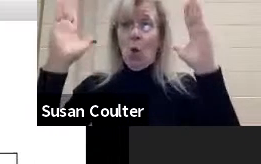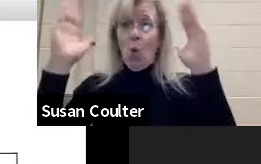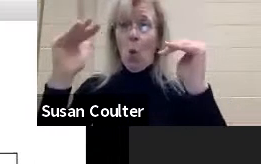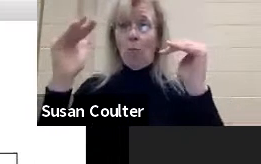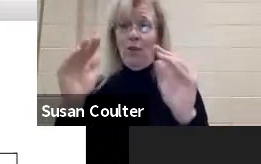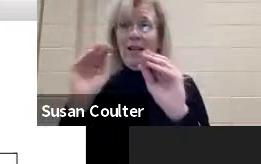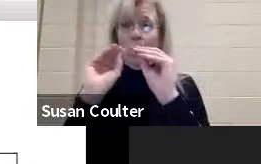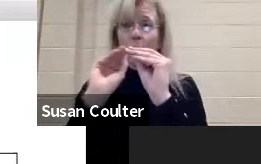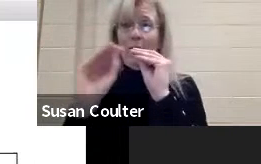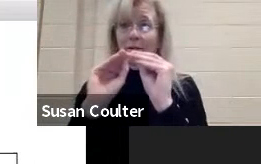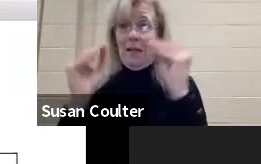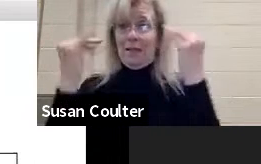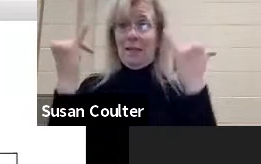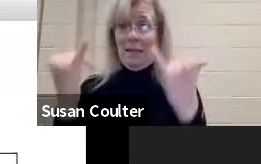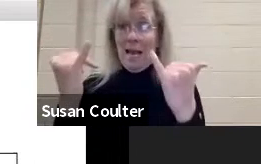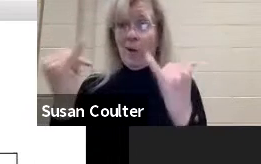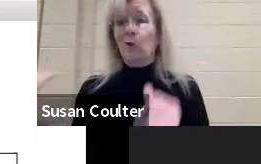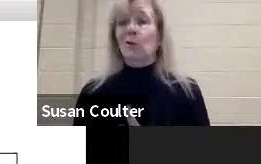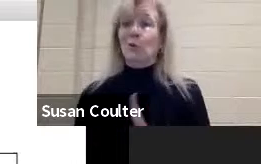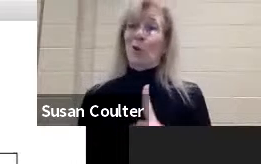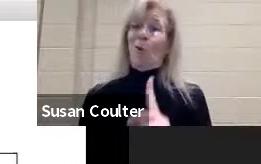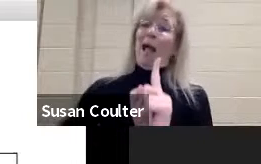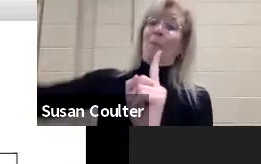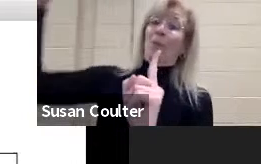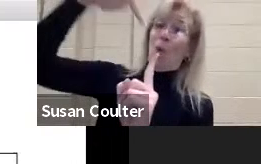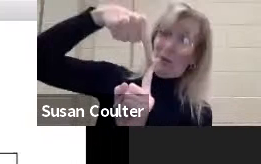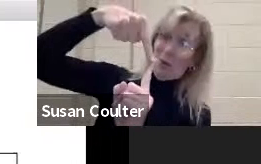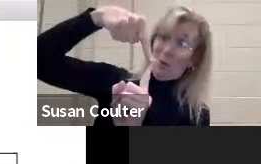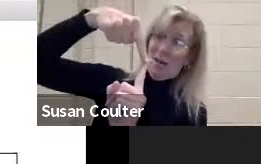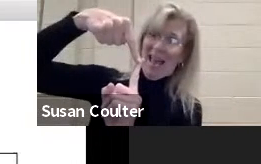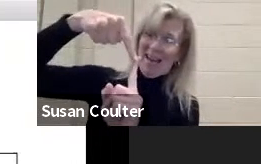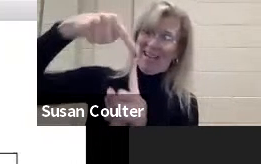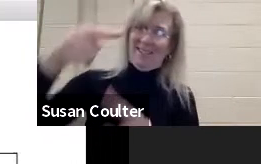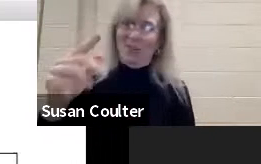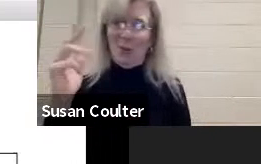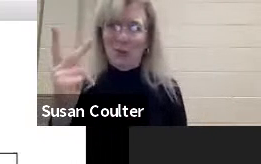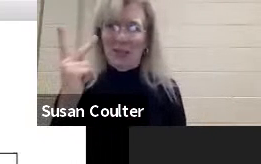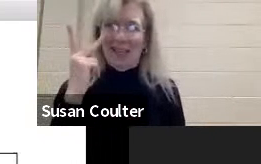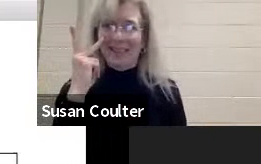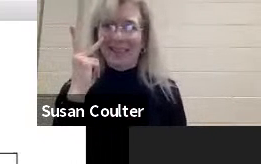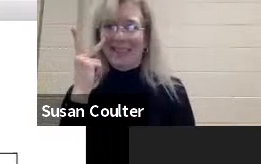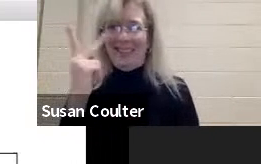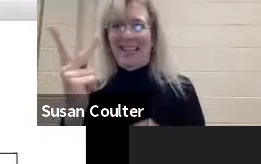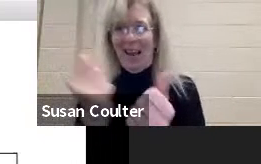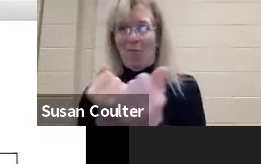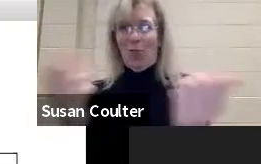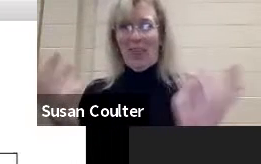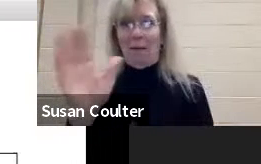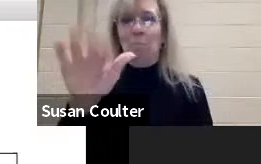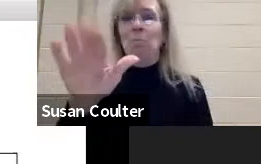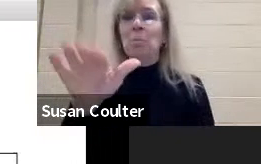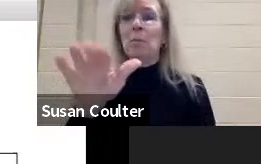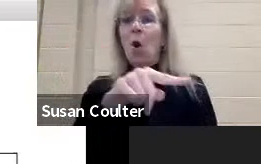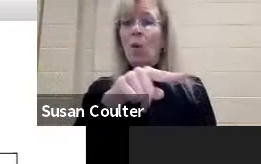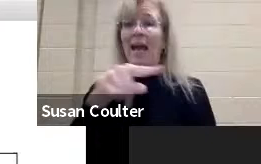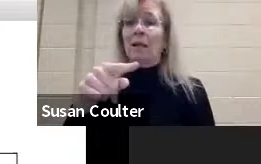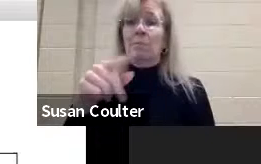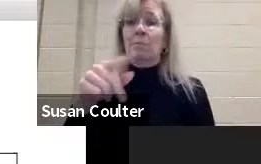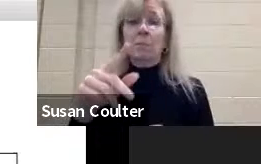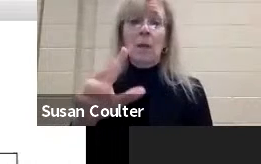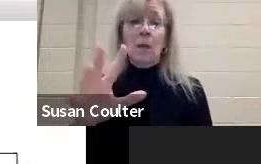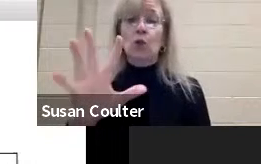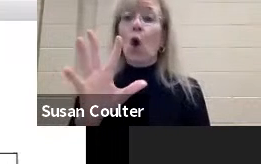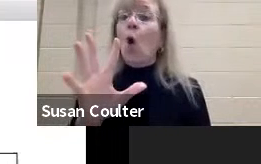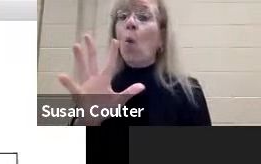moving, so hopefully we fixed it now. So I'm going to go back so you can see everything.